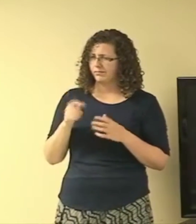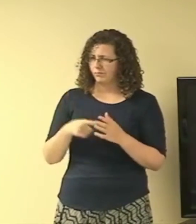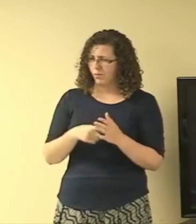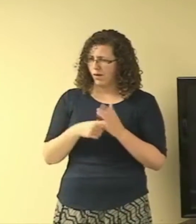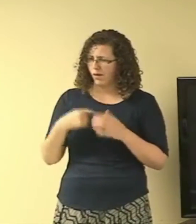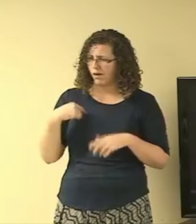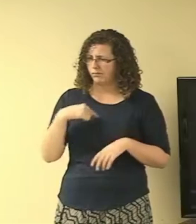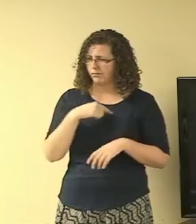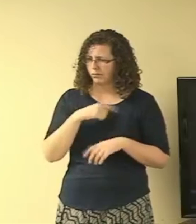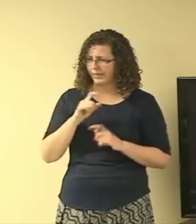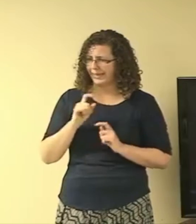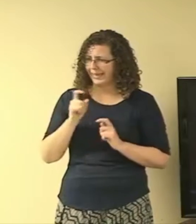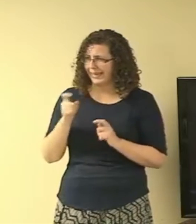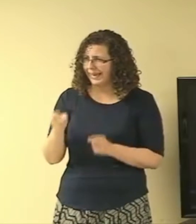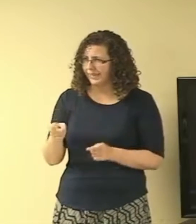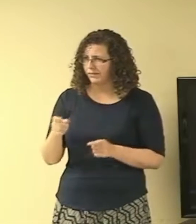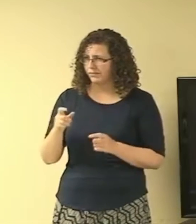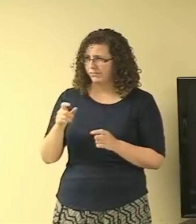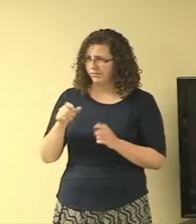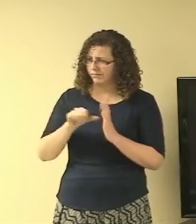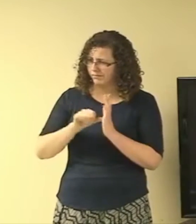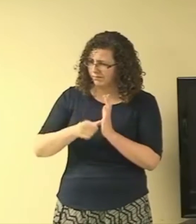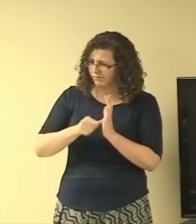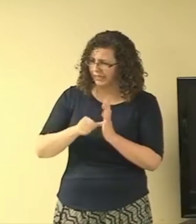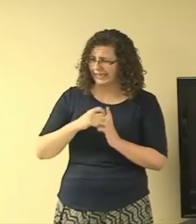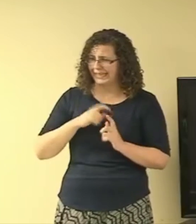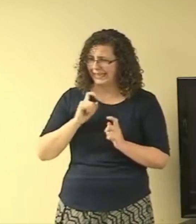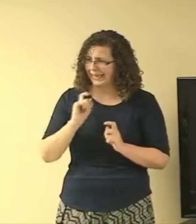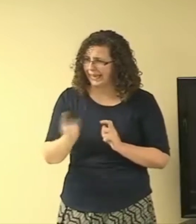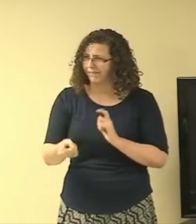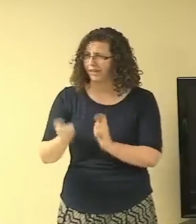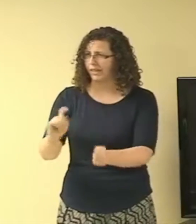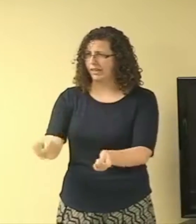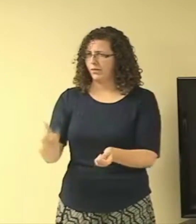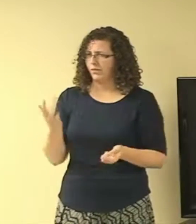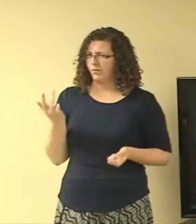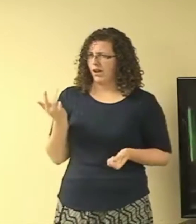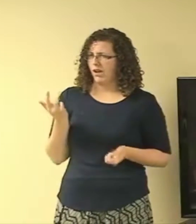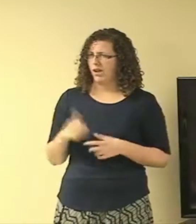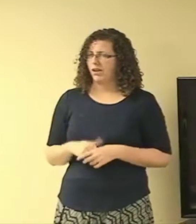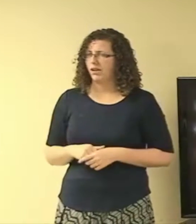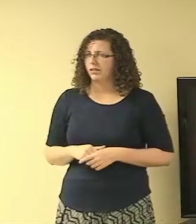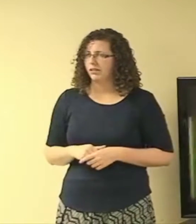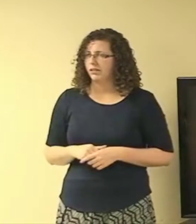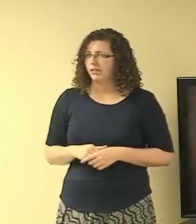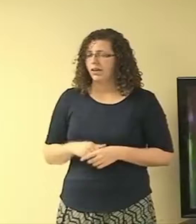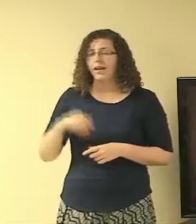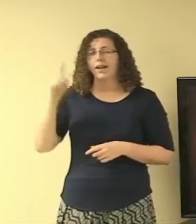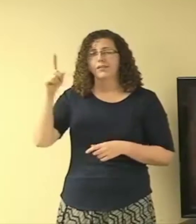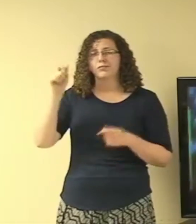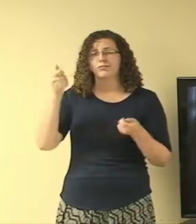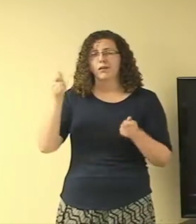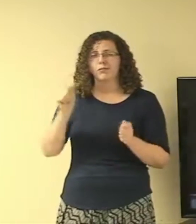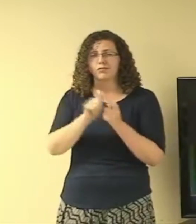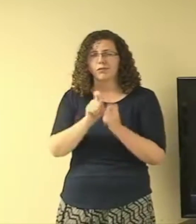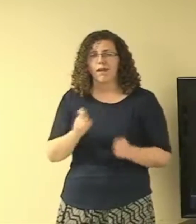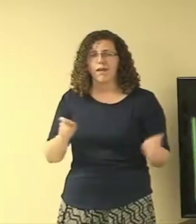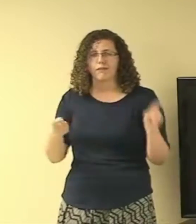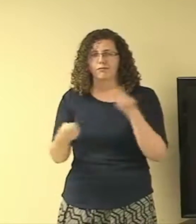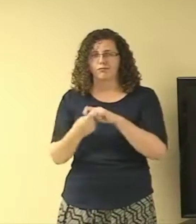process, and all the way through there, it's always about us being a giver? Because he's trying to make us over like his